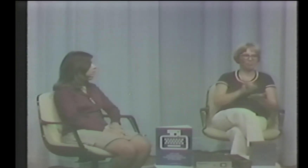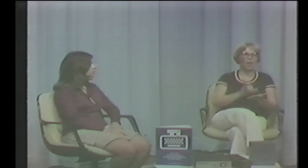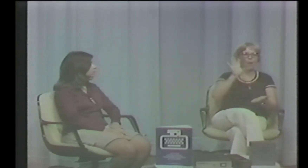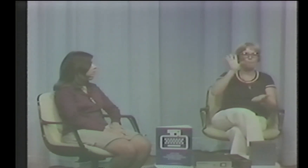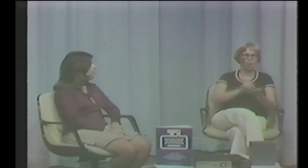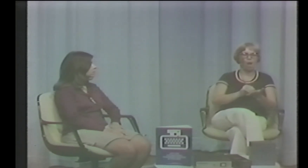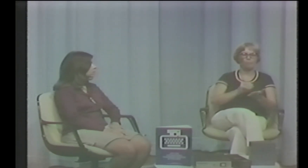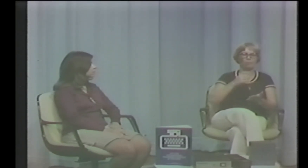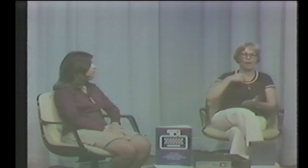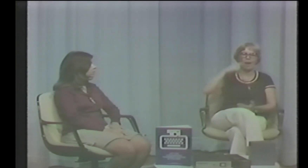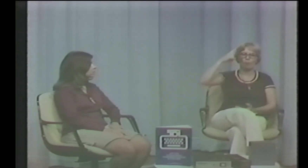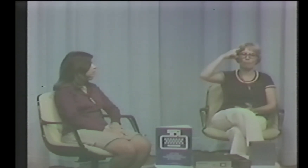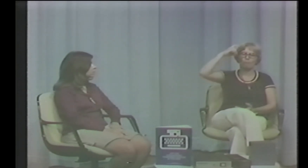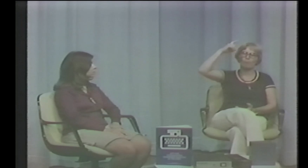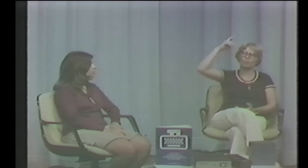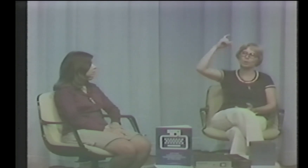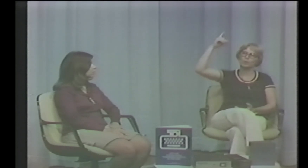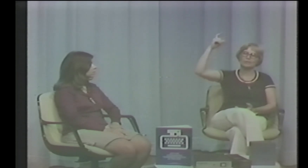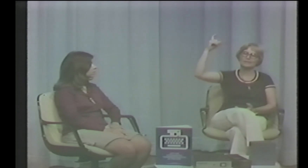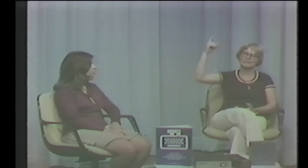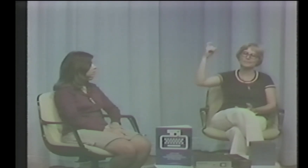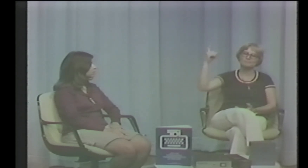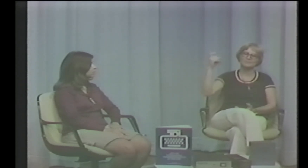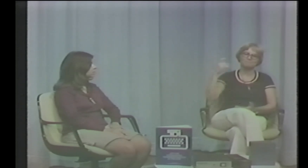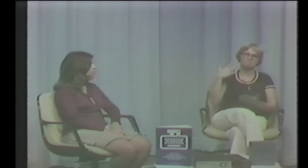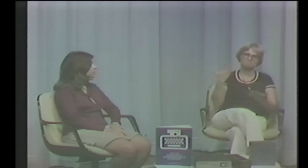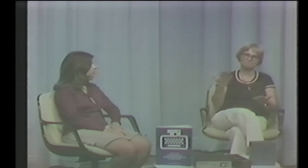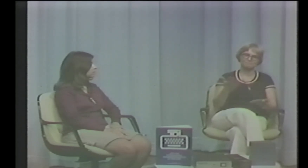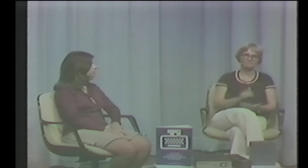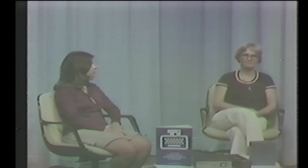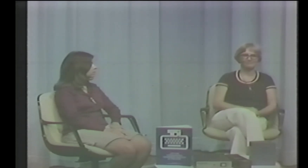That popped our bubble dream.